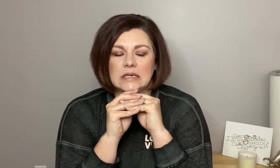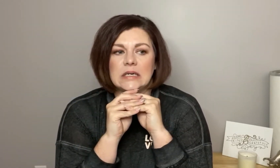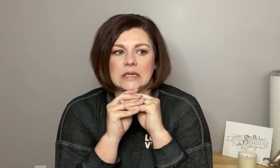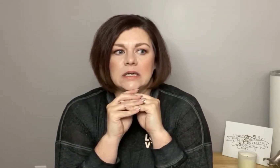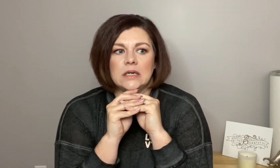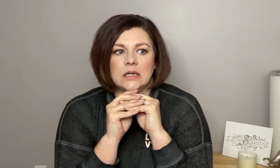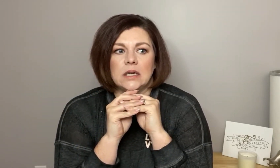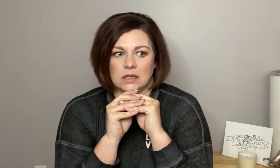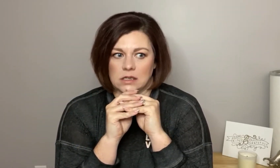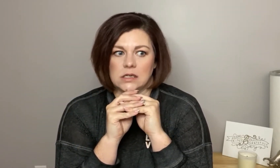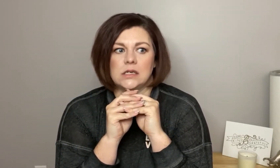to